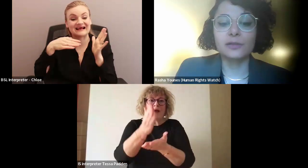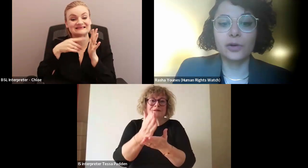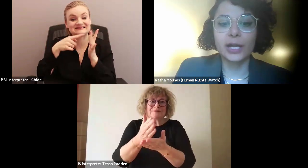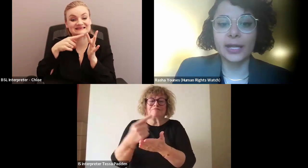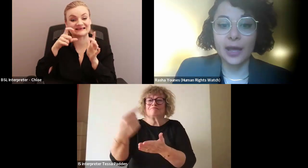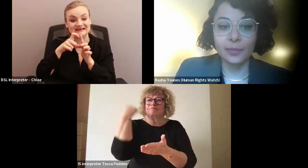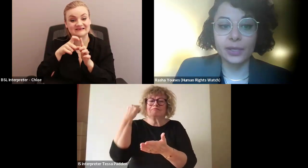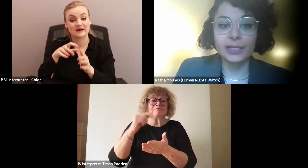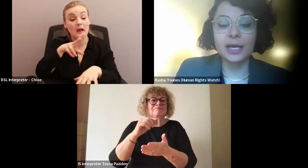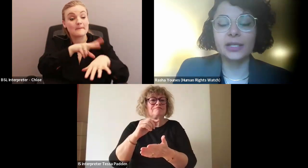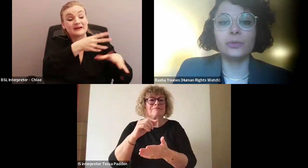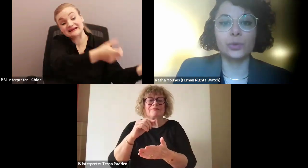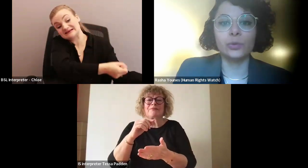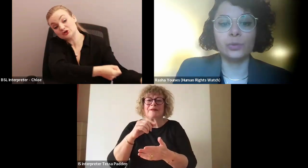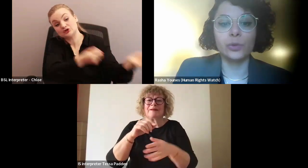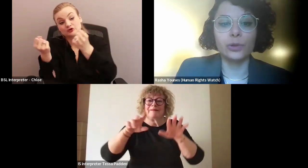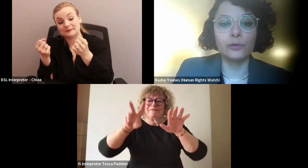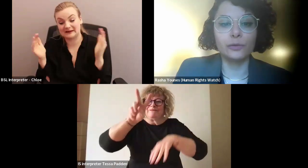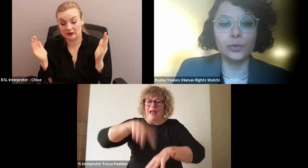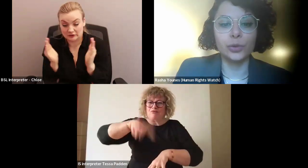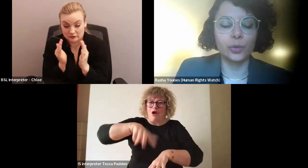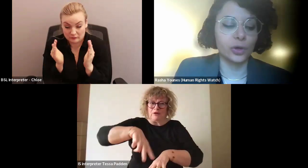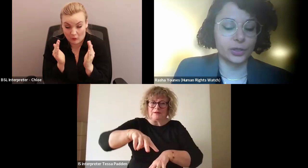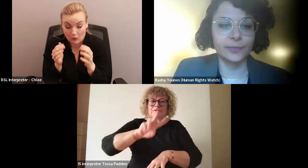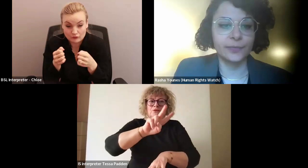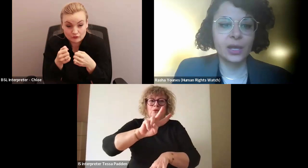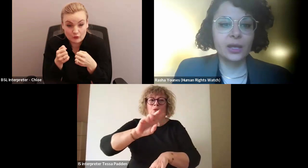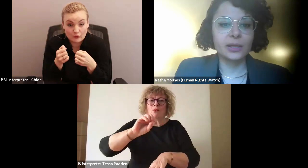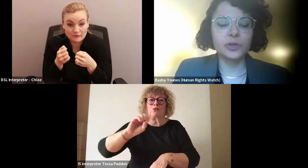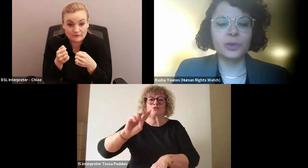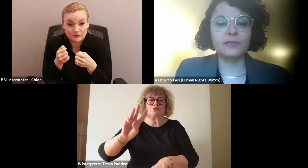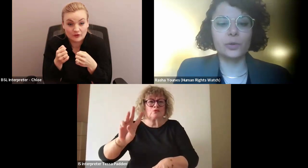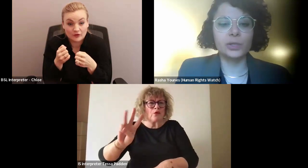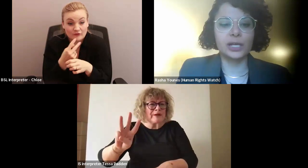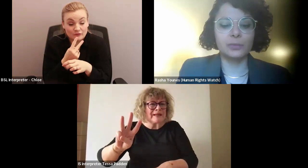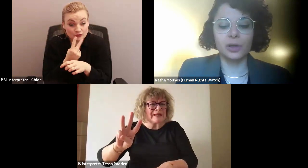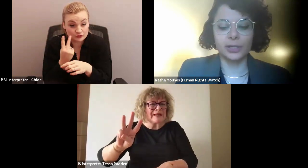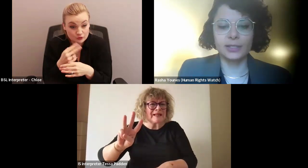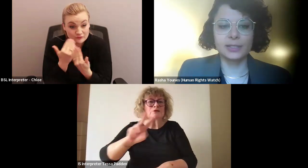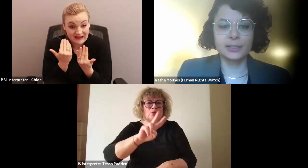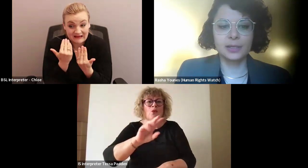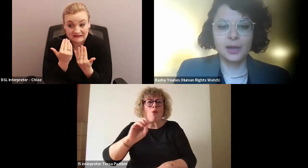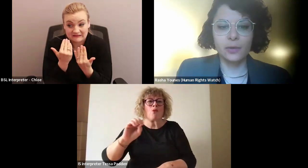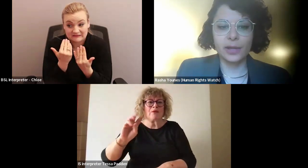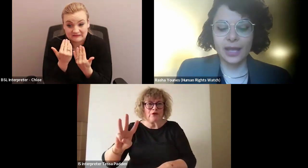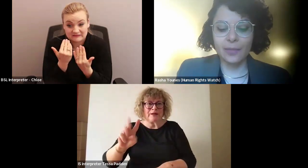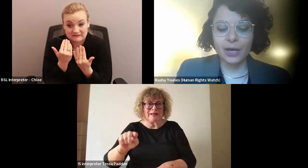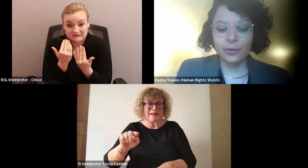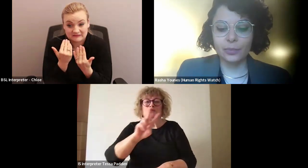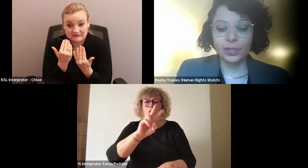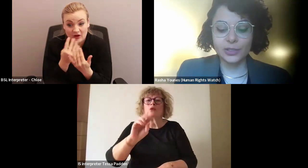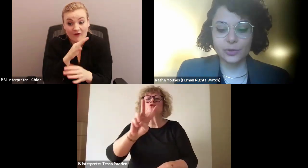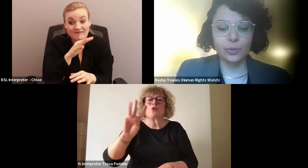me until 4 a.m. in a tiny room with no food or water. They took my phone and belongings. When they